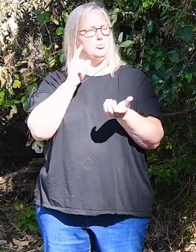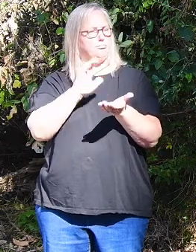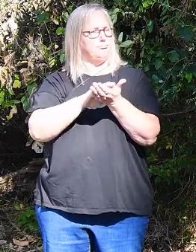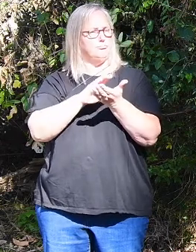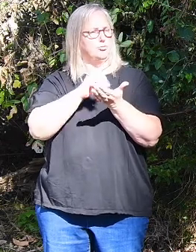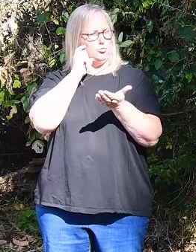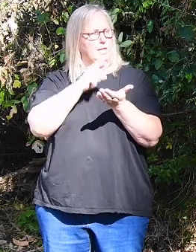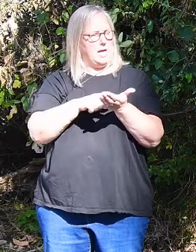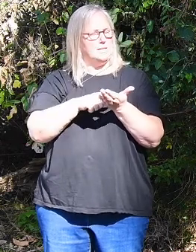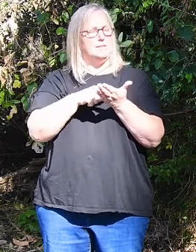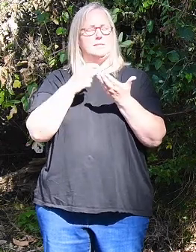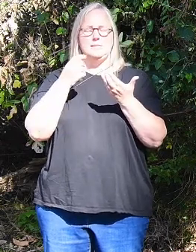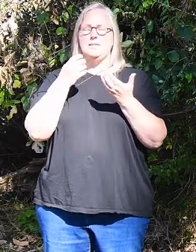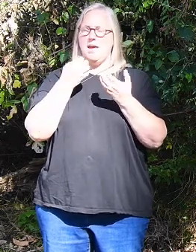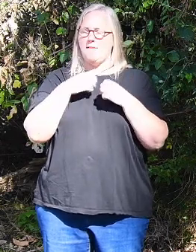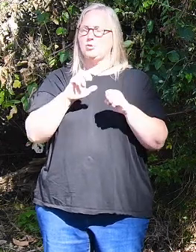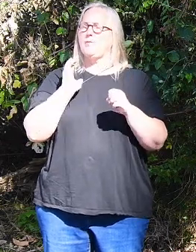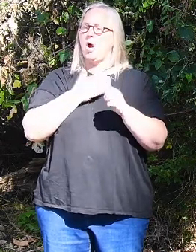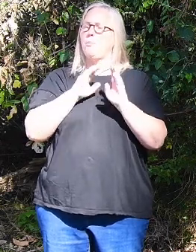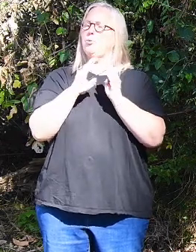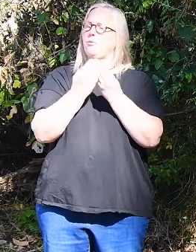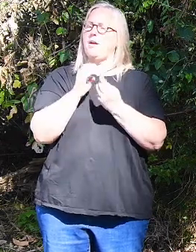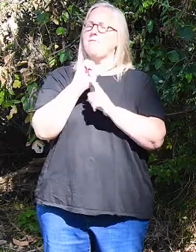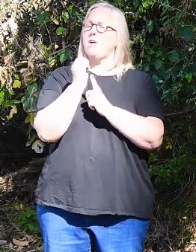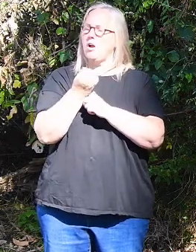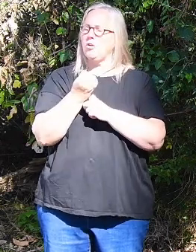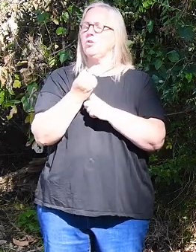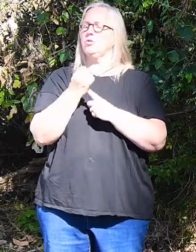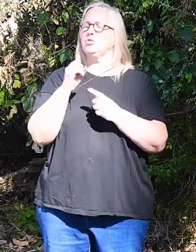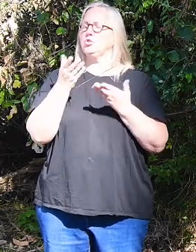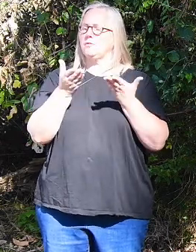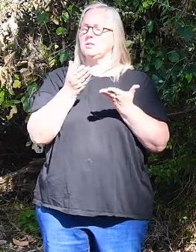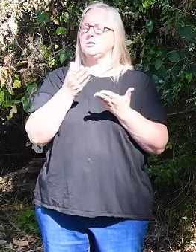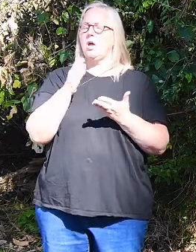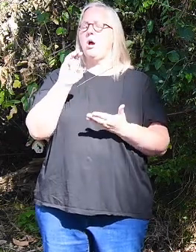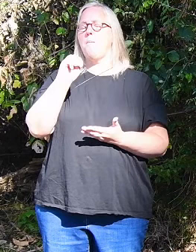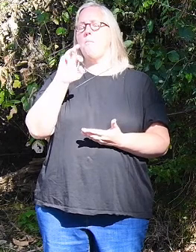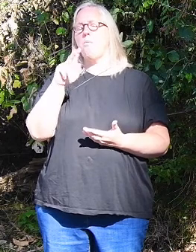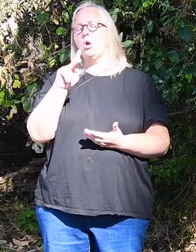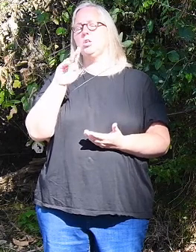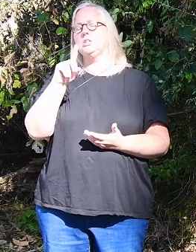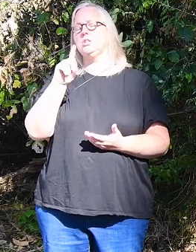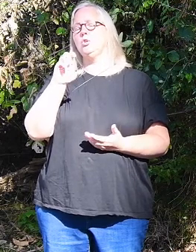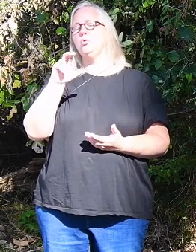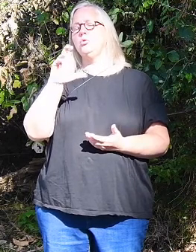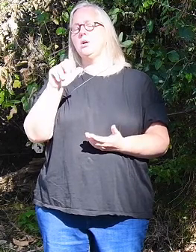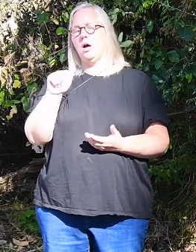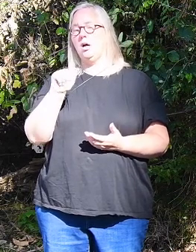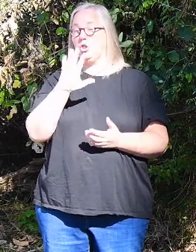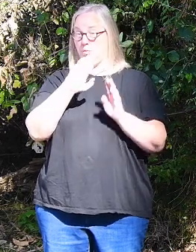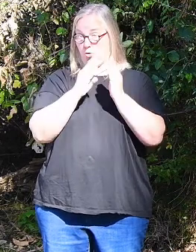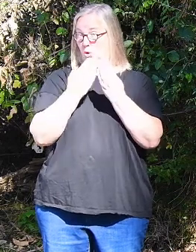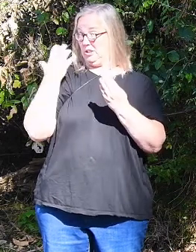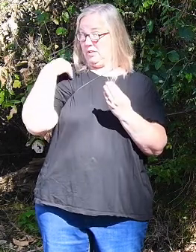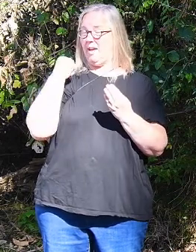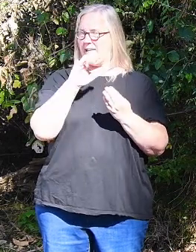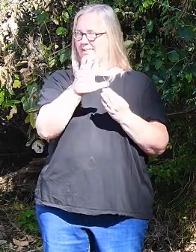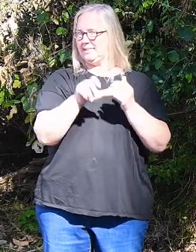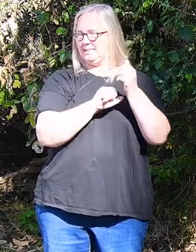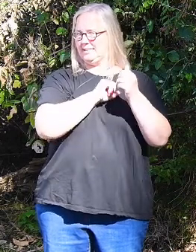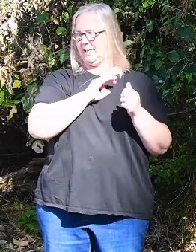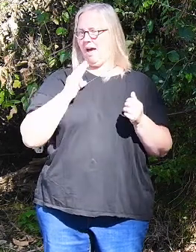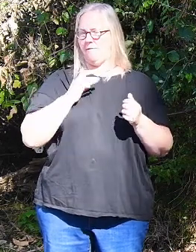our Bureau of Environmental Services, Mark DeLuca, the Bureau Chief, and his staff for their continued efforts